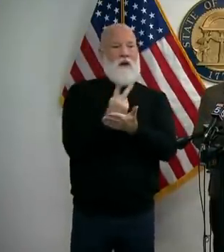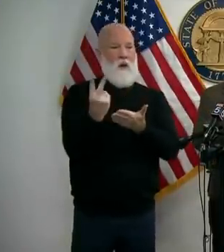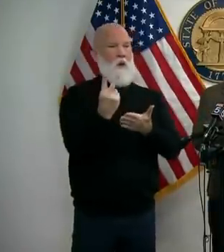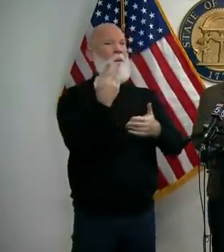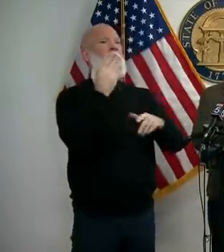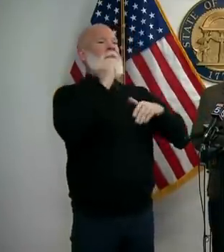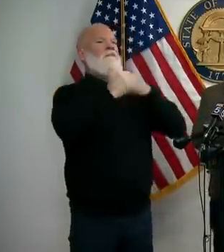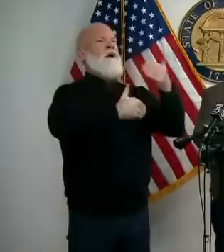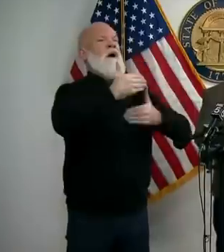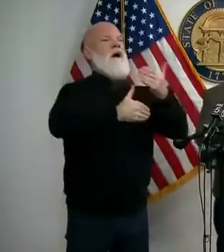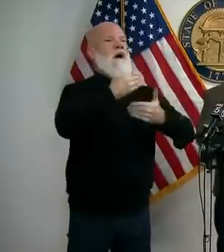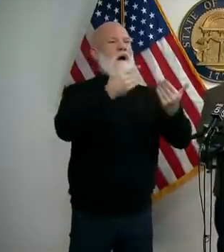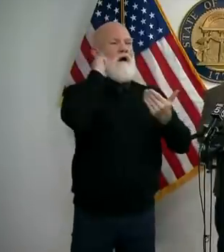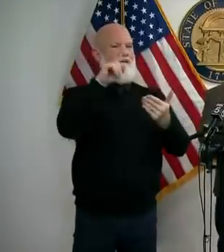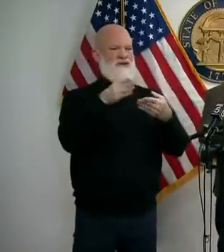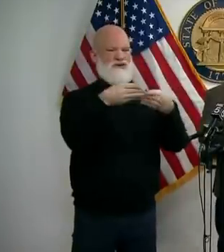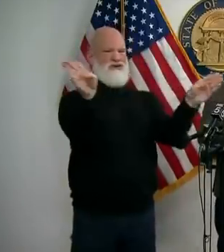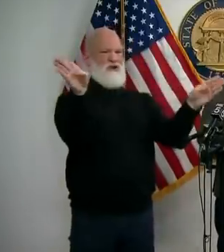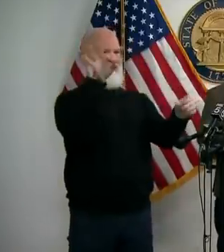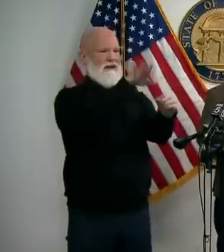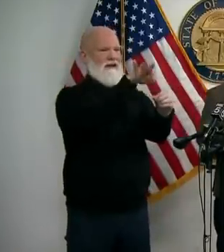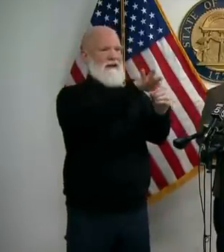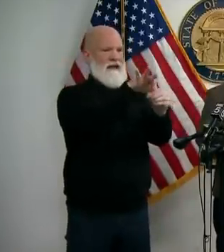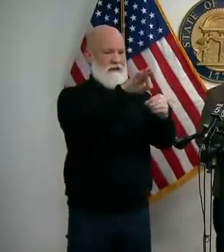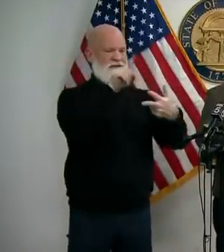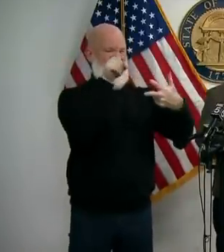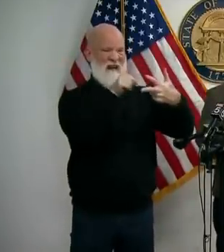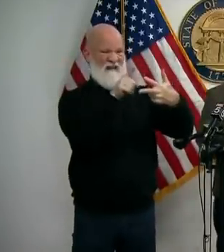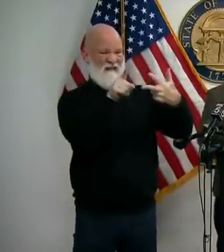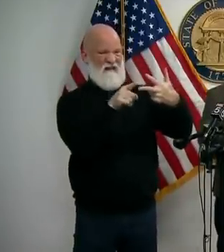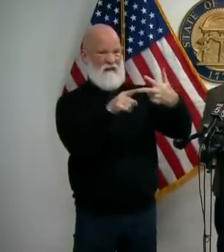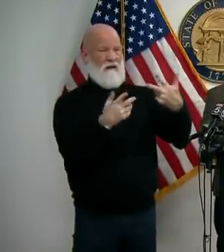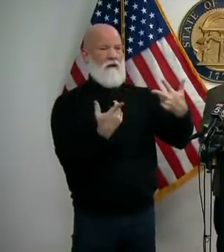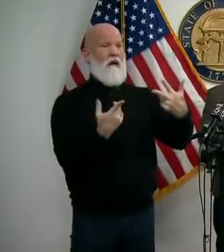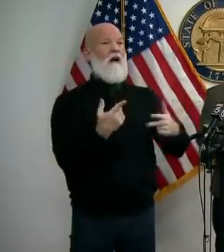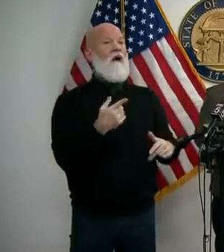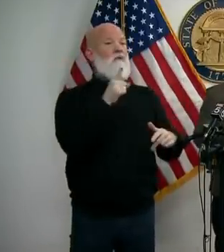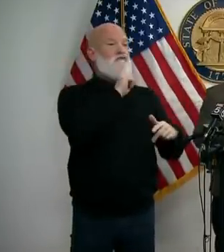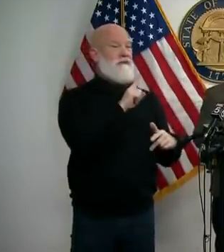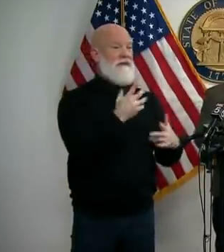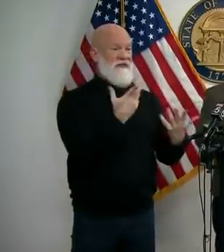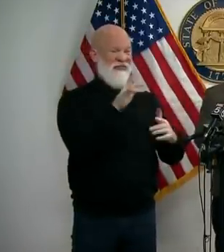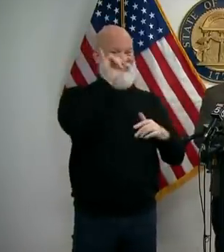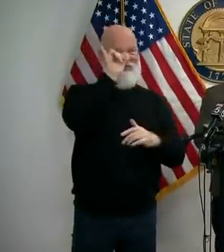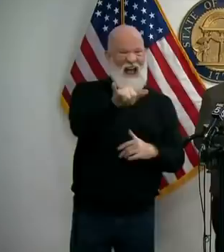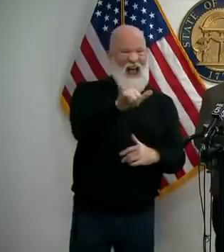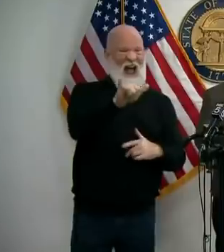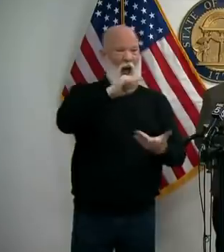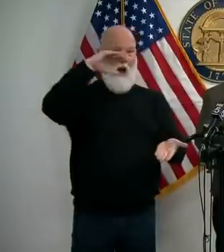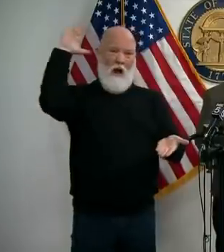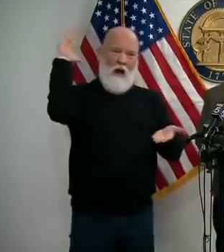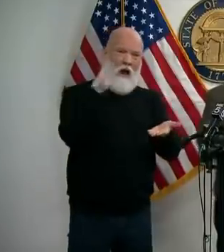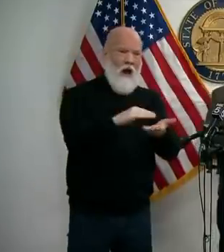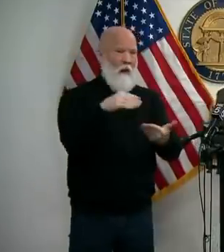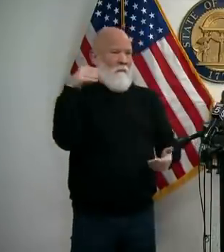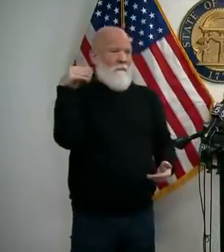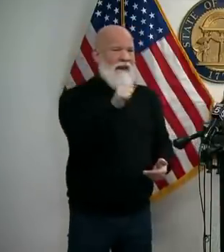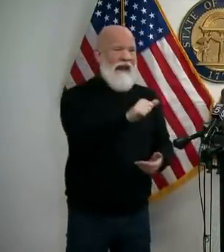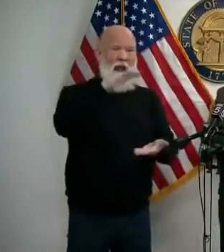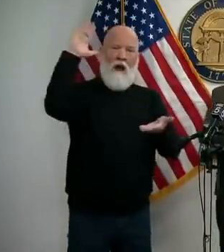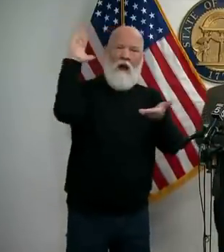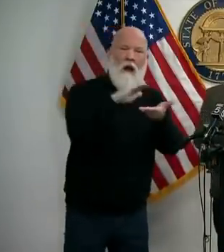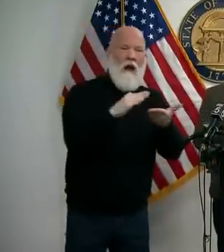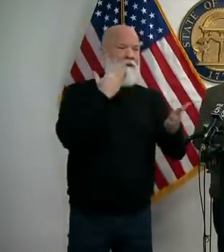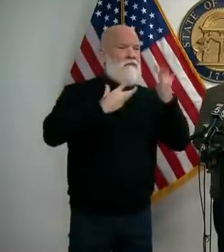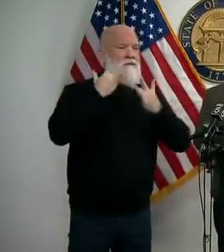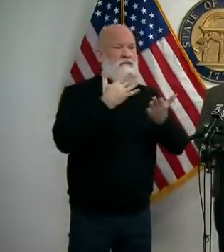of the general election. These people are understaffed, they're underpaid, they're under-resourced. So something has to give on that one. So right now we have no